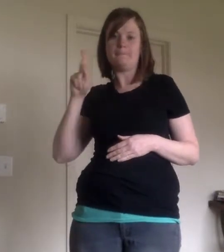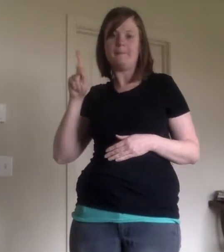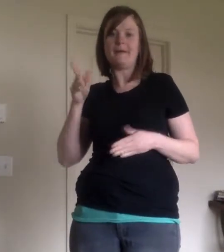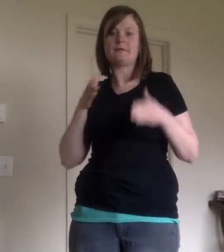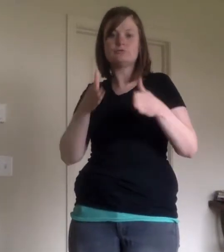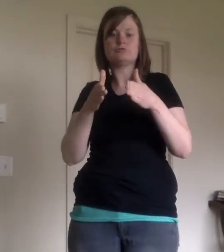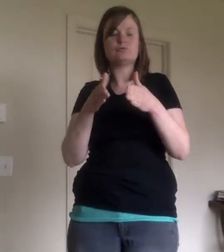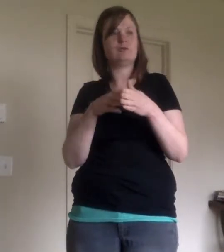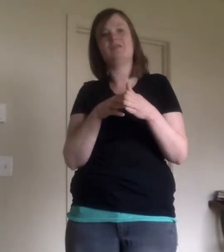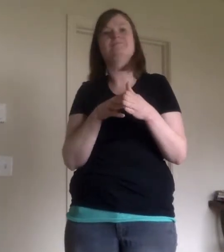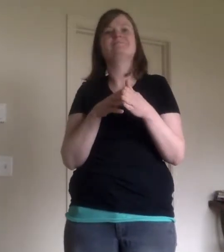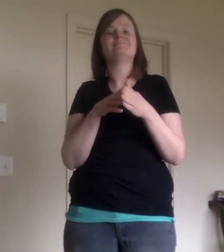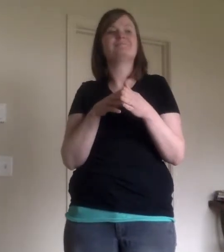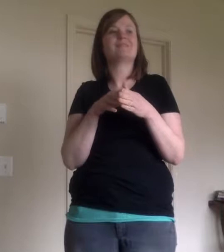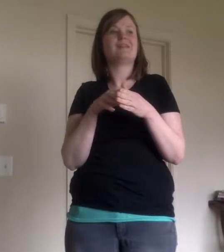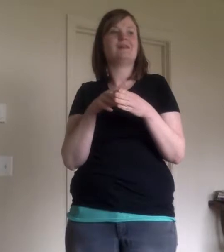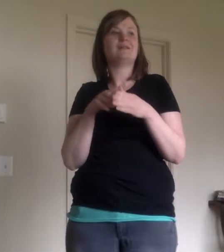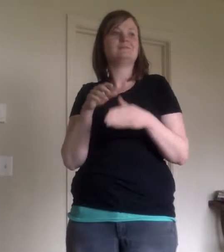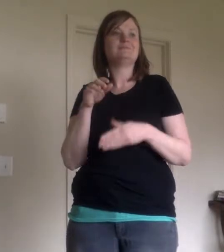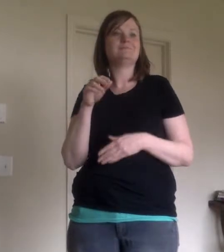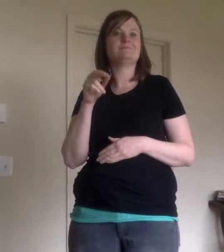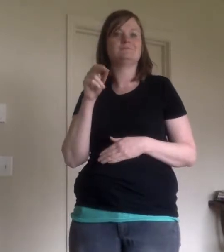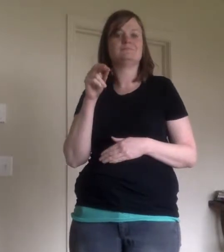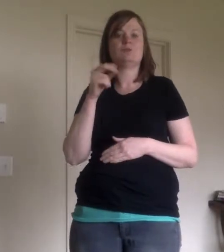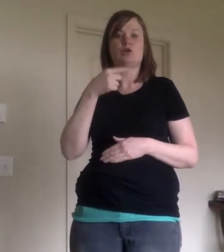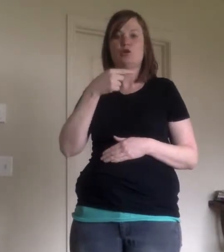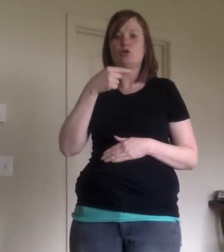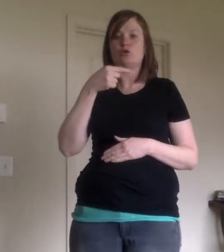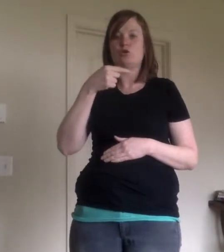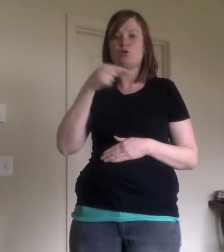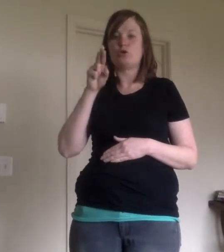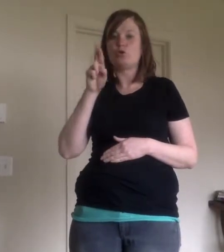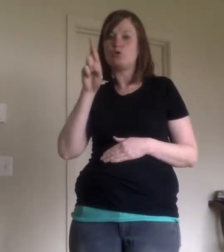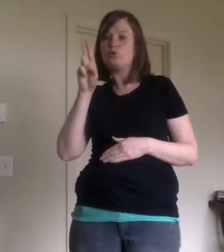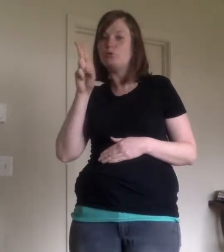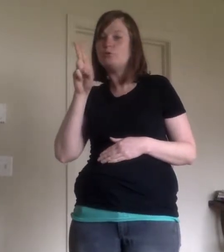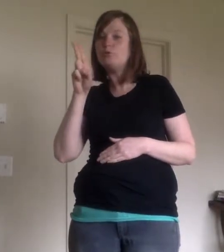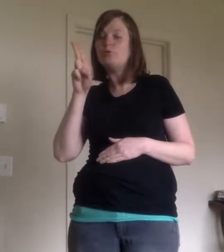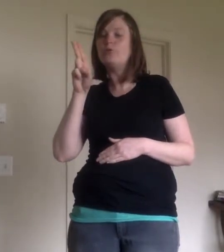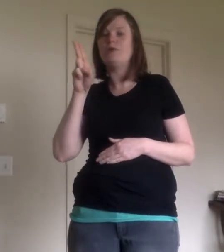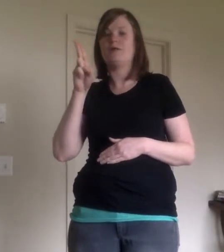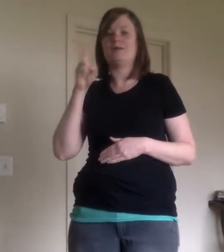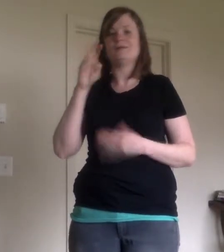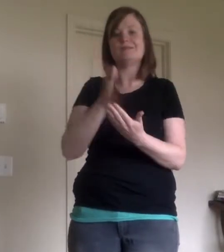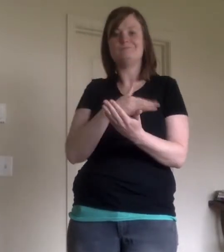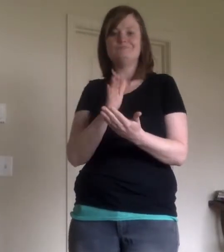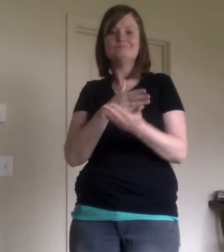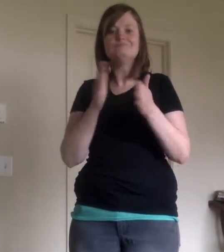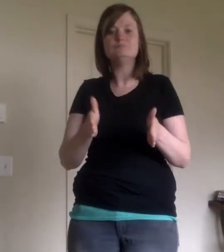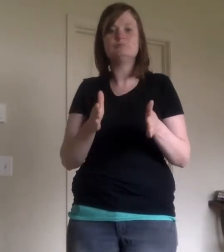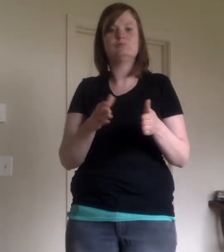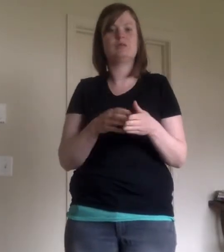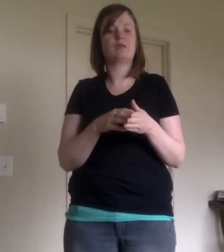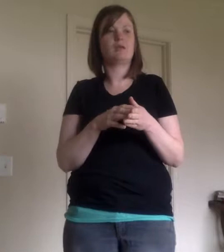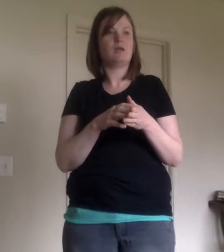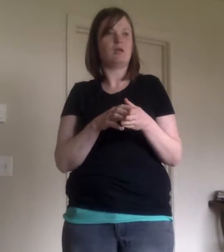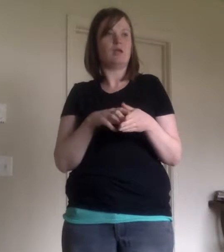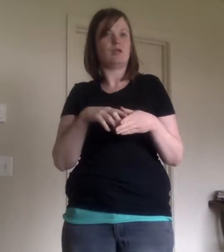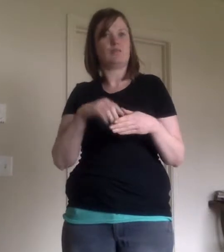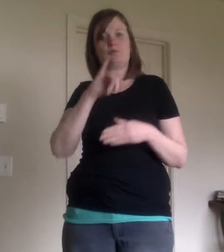And Guru did a series of CDs called Jazzmatazz, and he would recruit all these jazz artists, these jazz musicians,